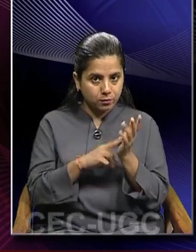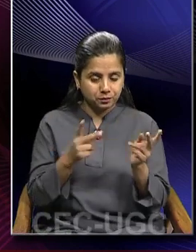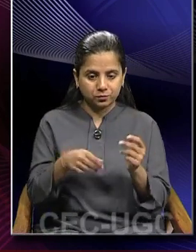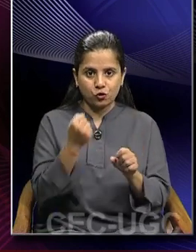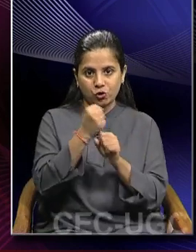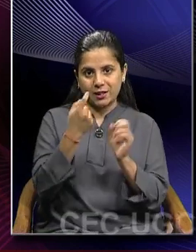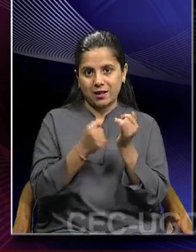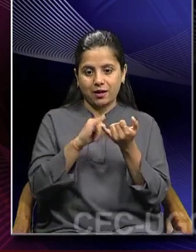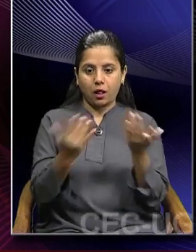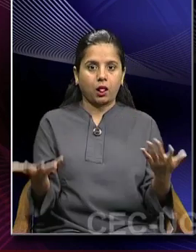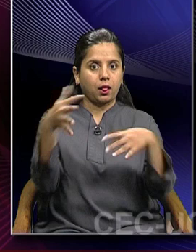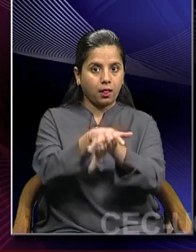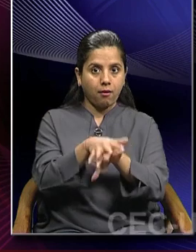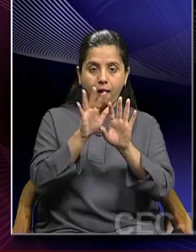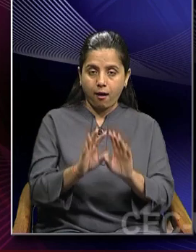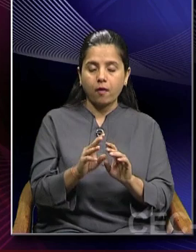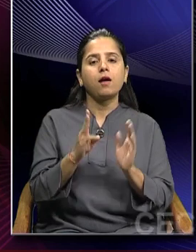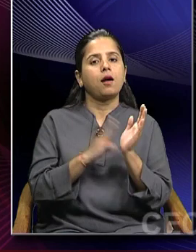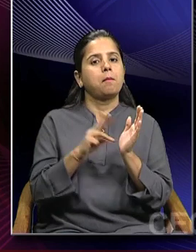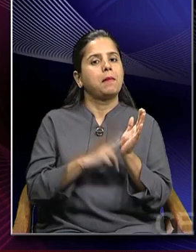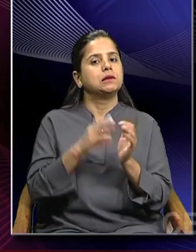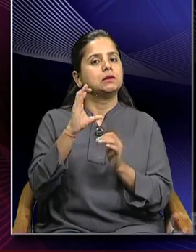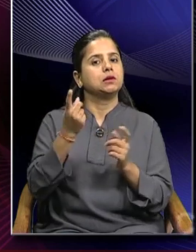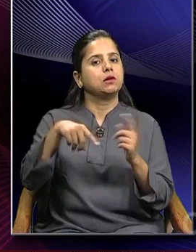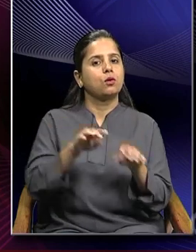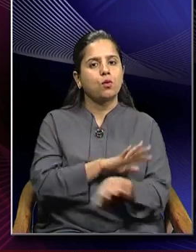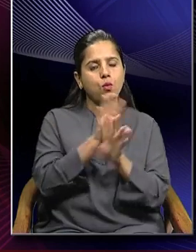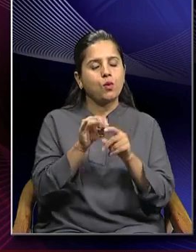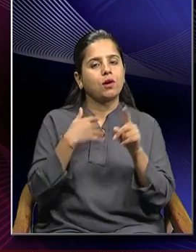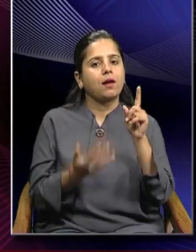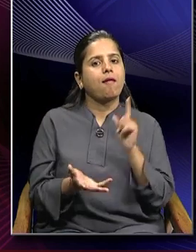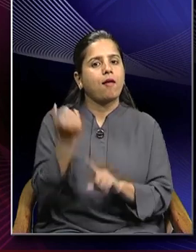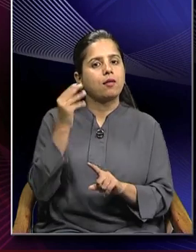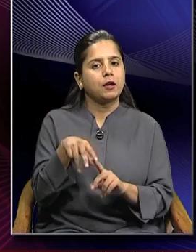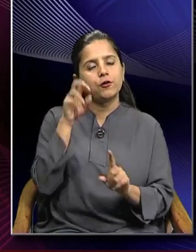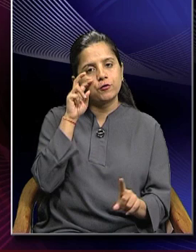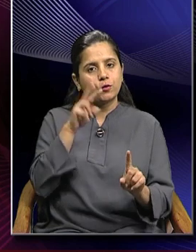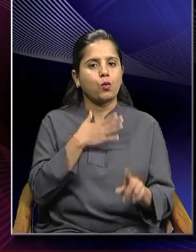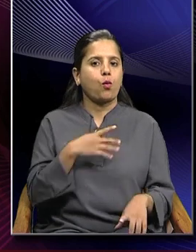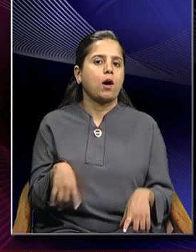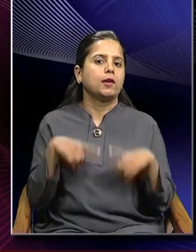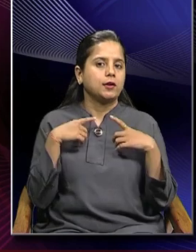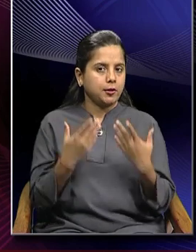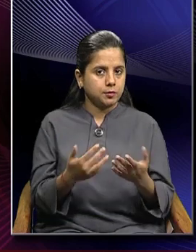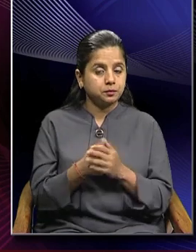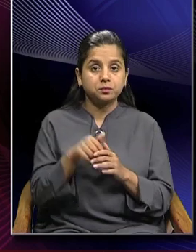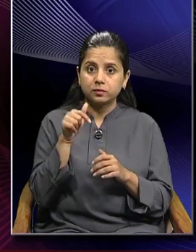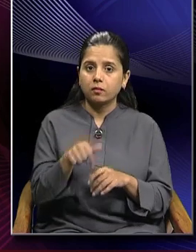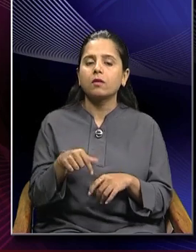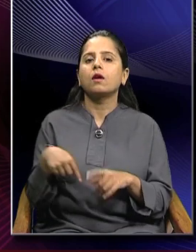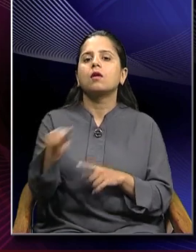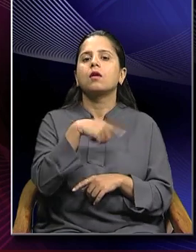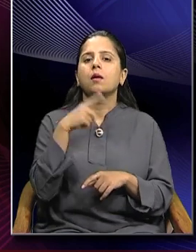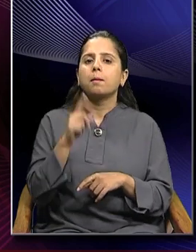GRS, we find that MMC integration, we get the holistic view of life, that this is the way we have